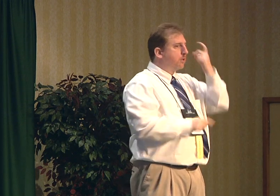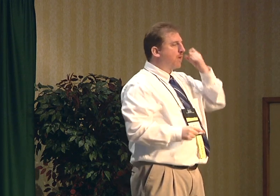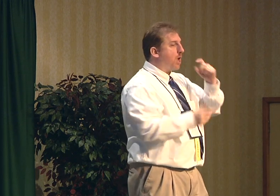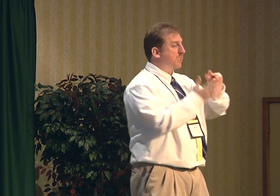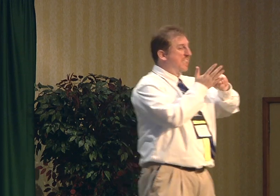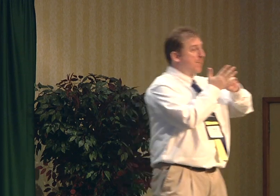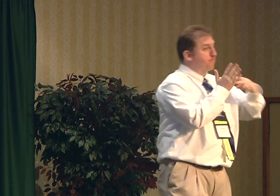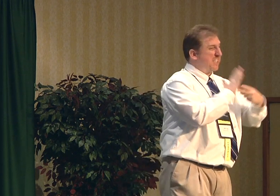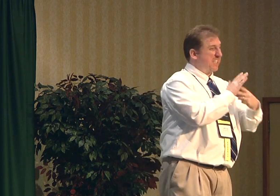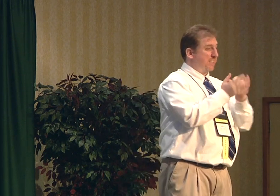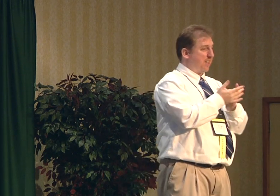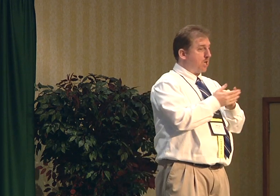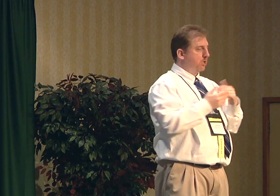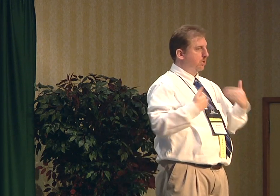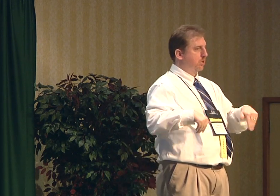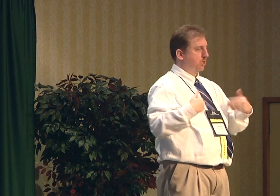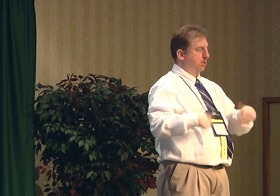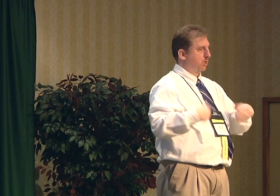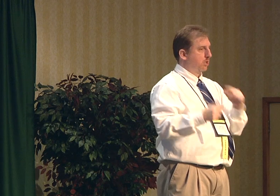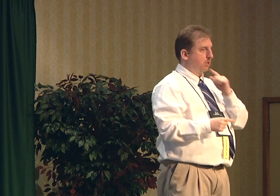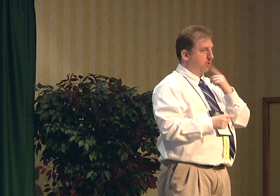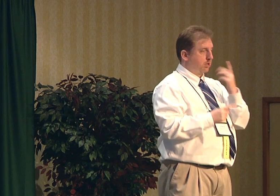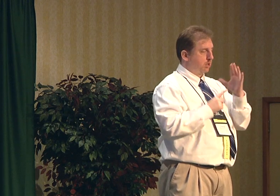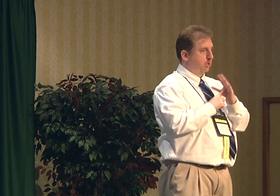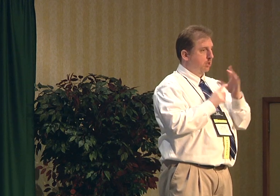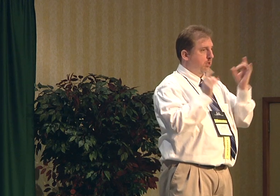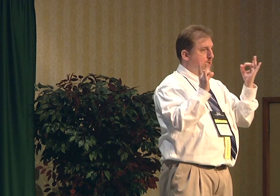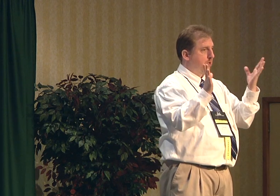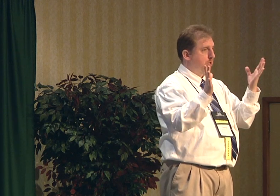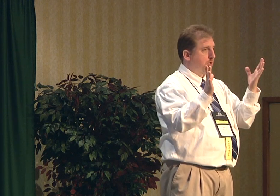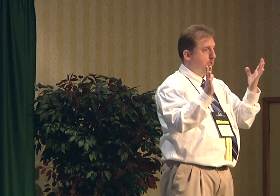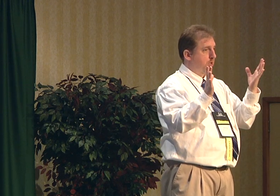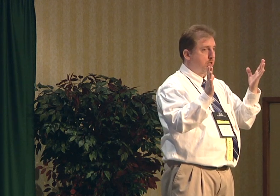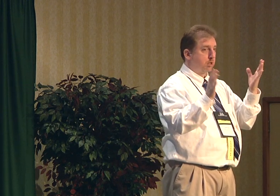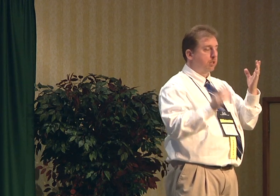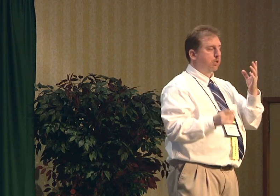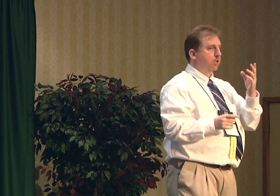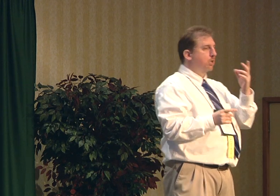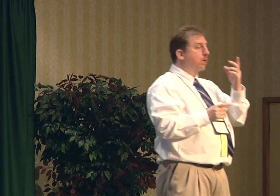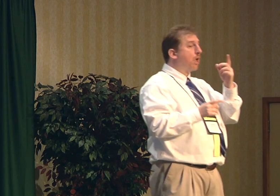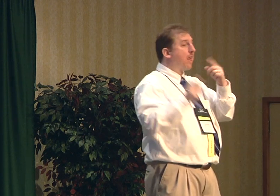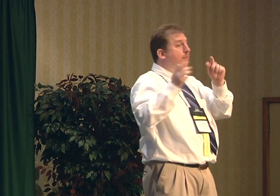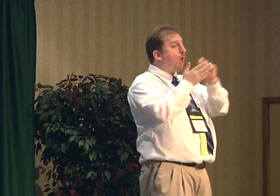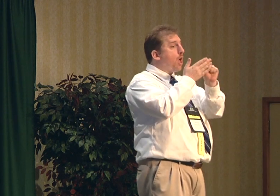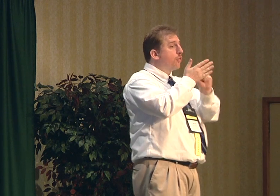dire. And you can use this way to communicate the dire consequences. You can use